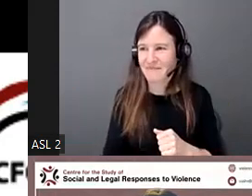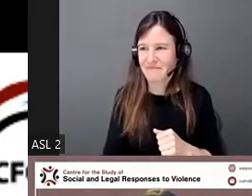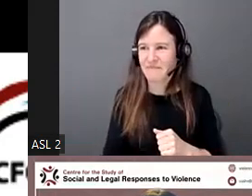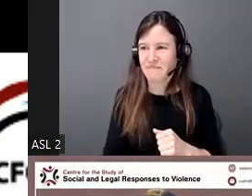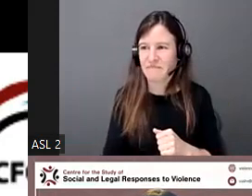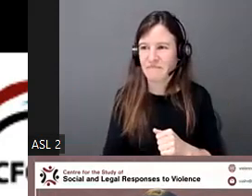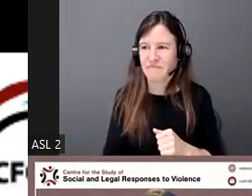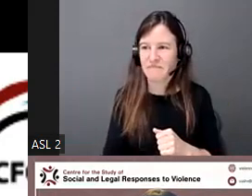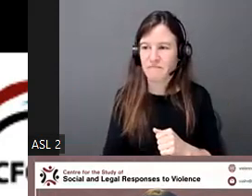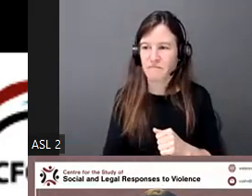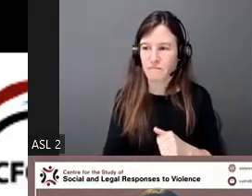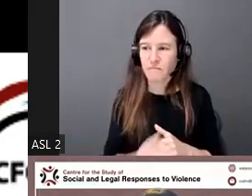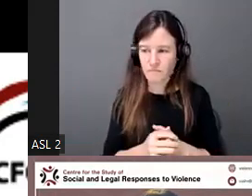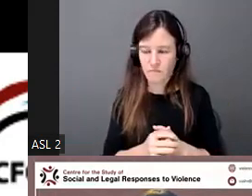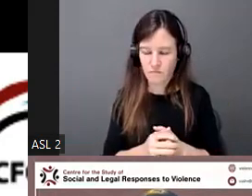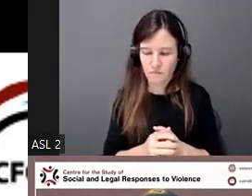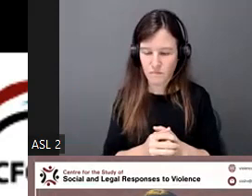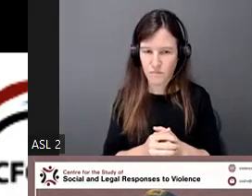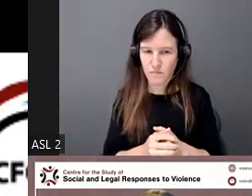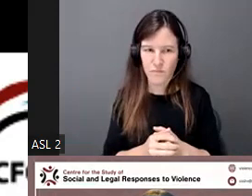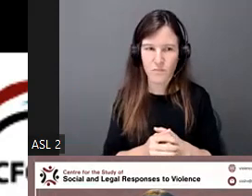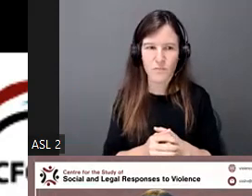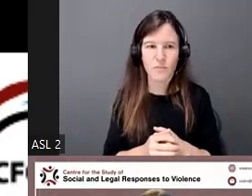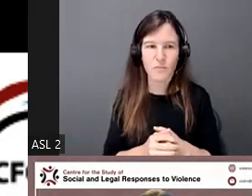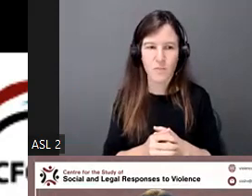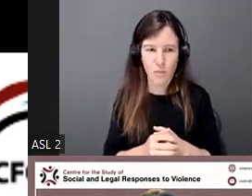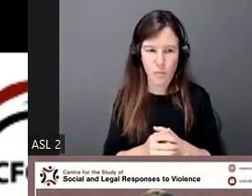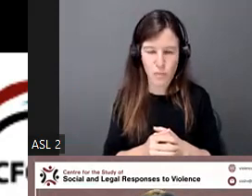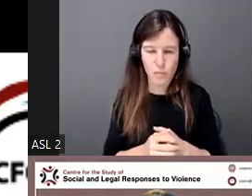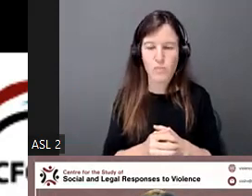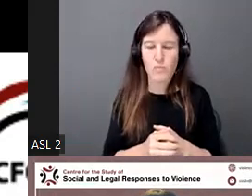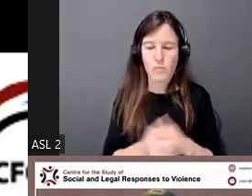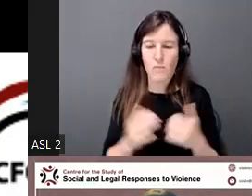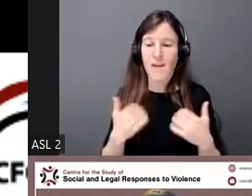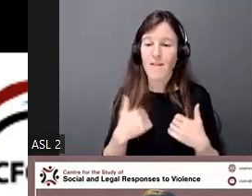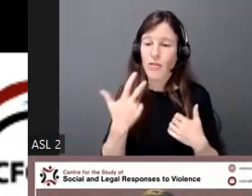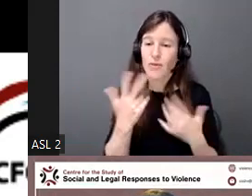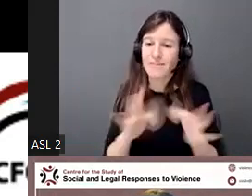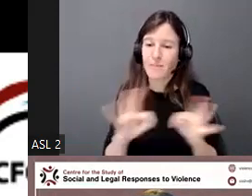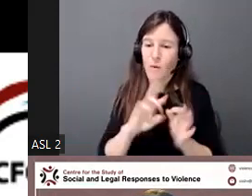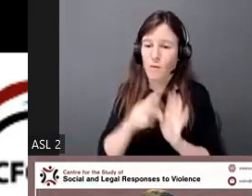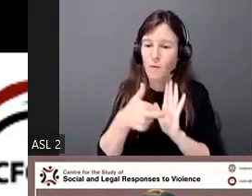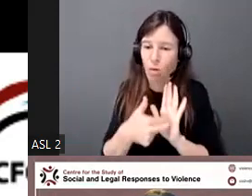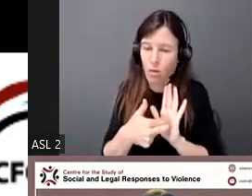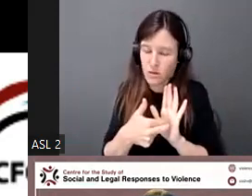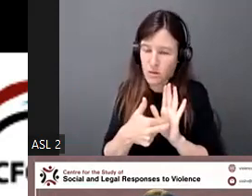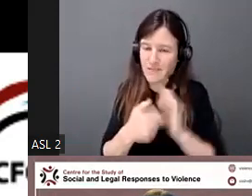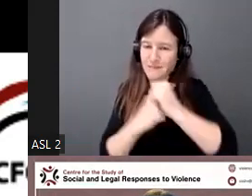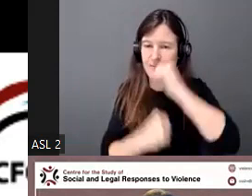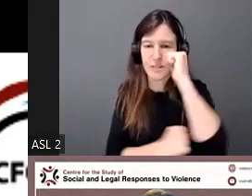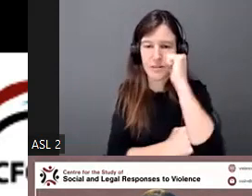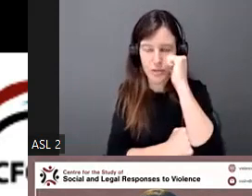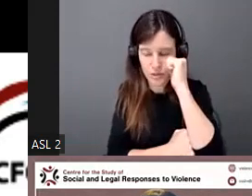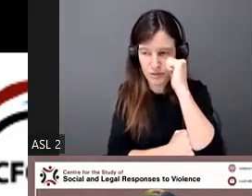then, I will argue that there are 3 key roles, which are the core responsibilities of our